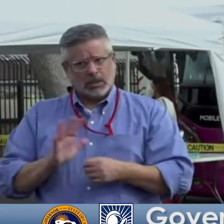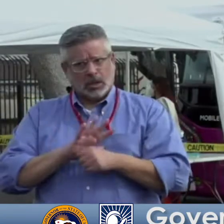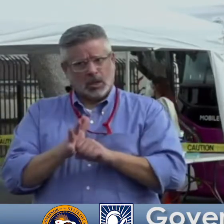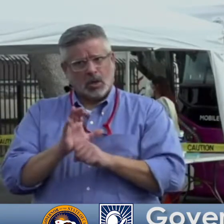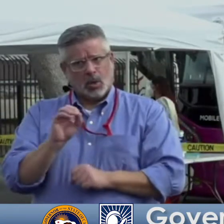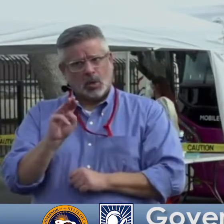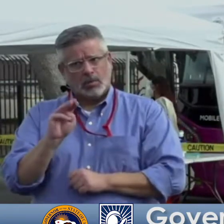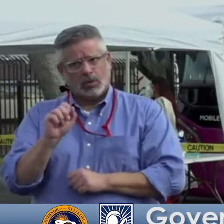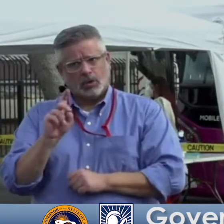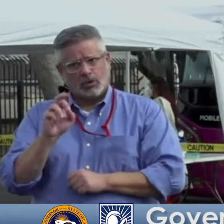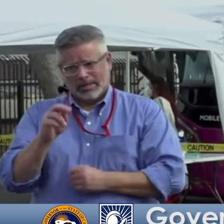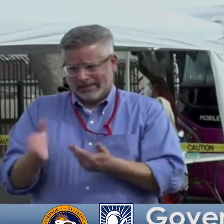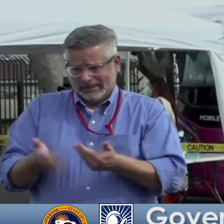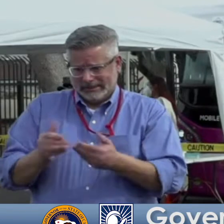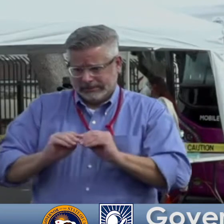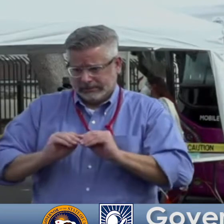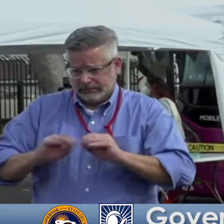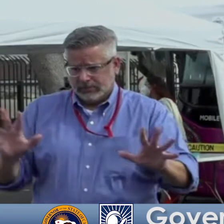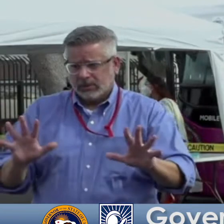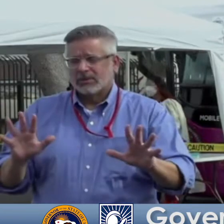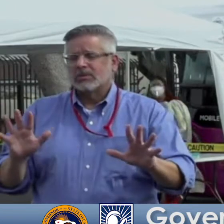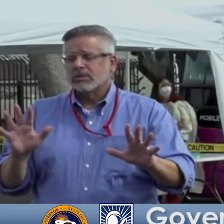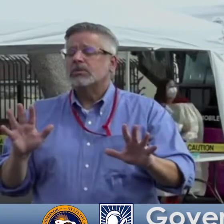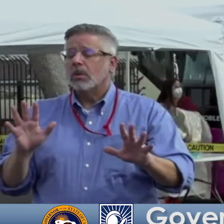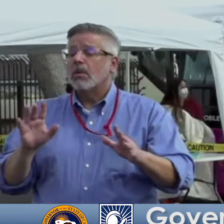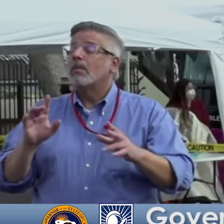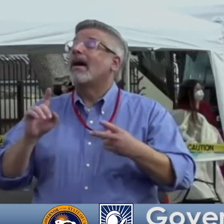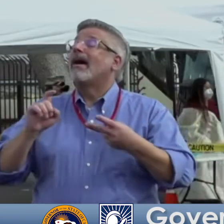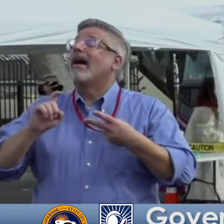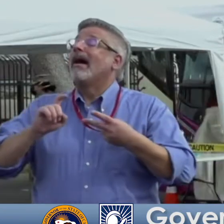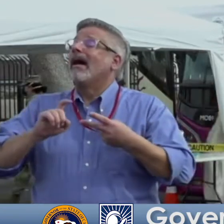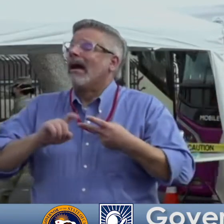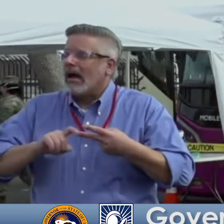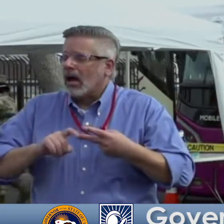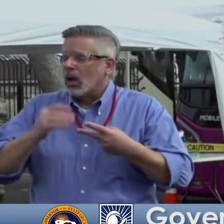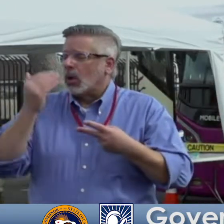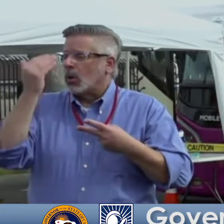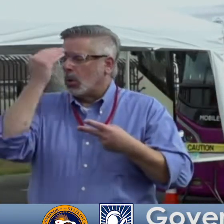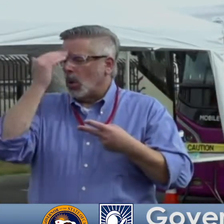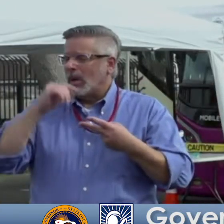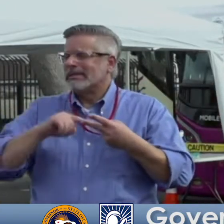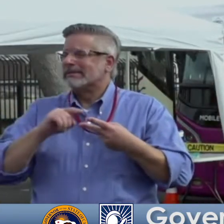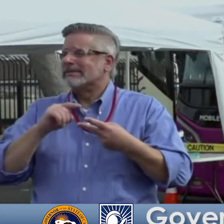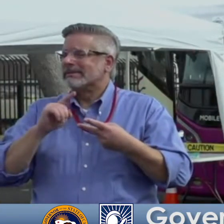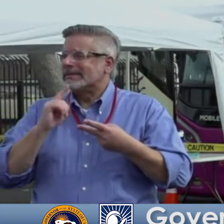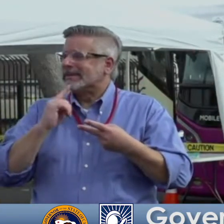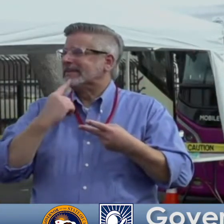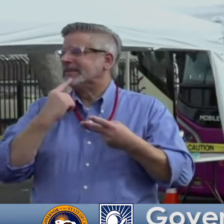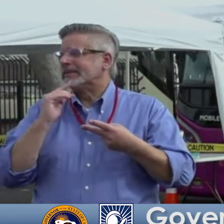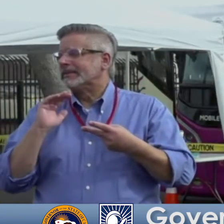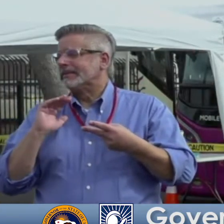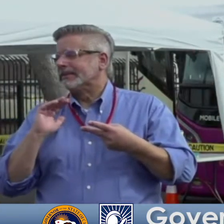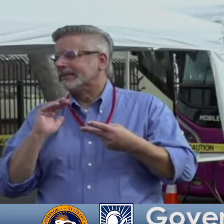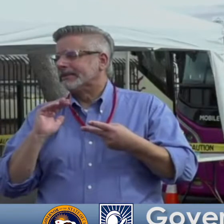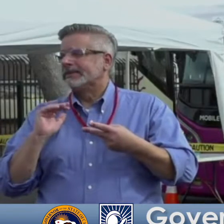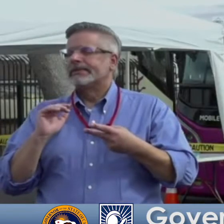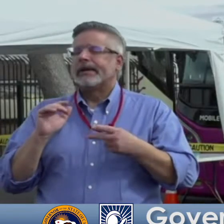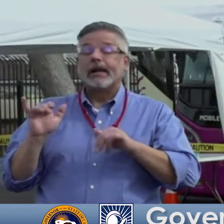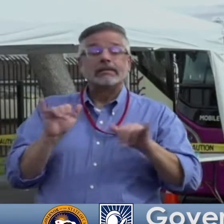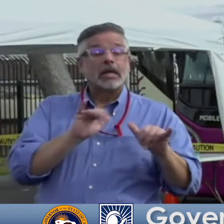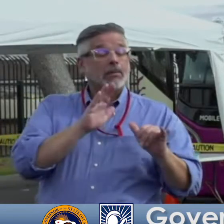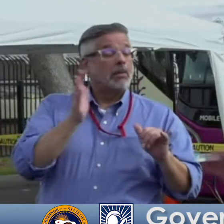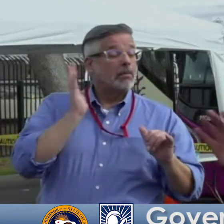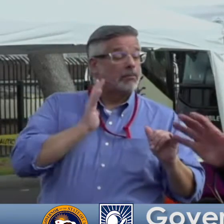also know that it is less severe than previous variants. That said, the total number in the